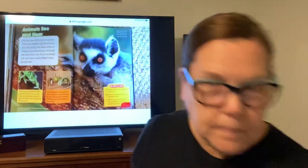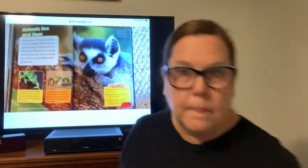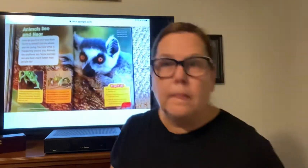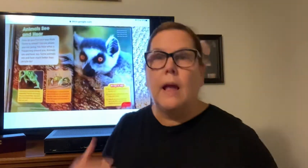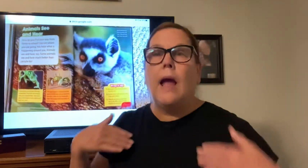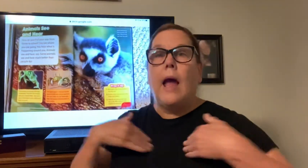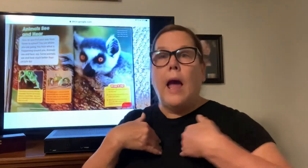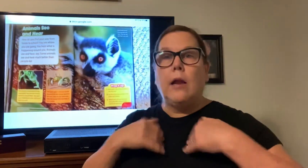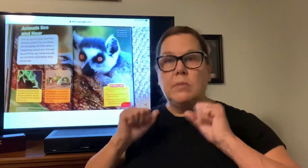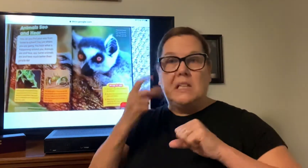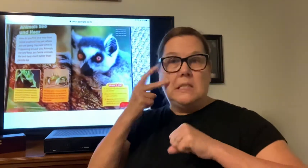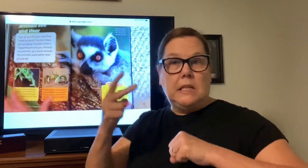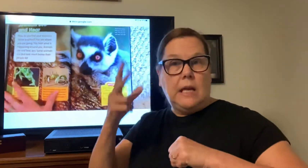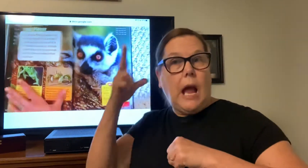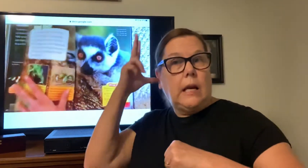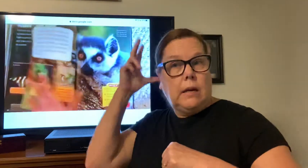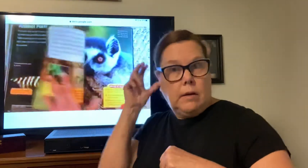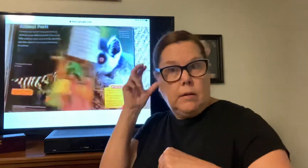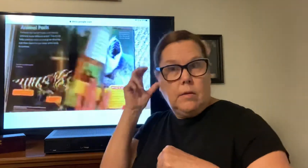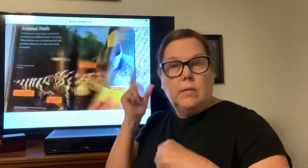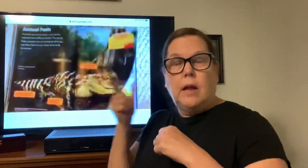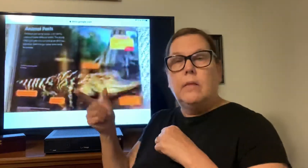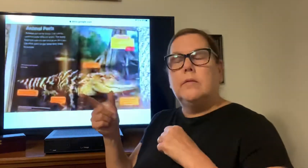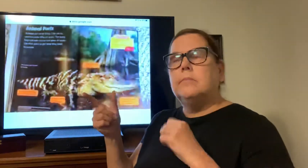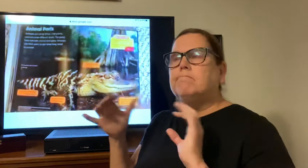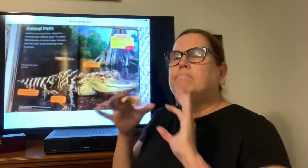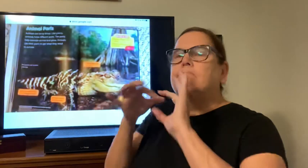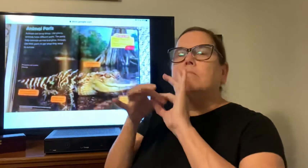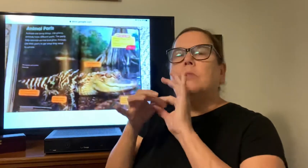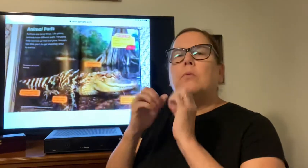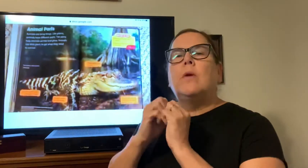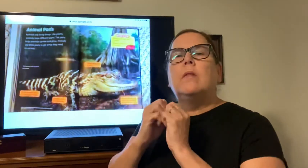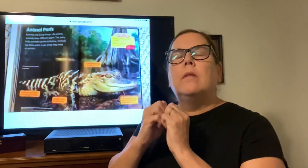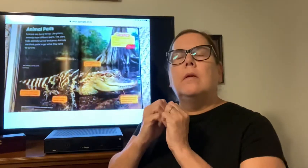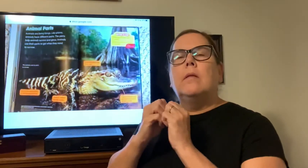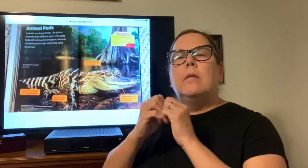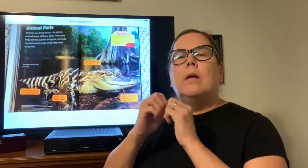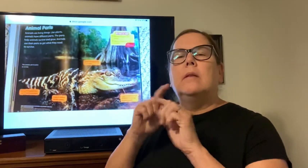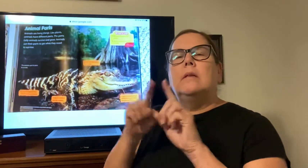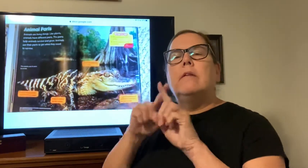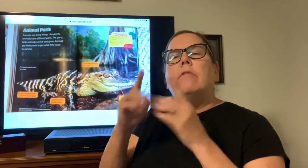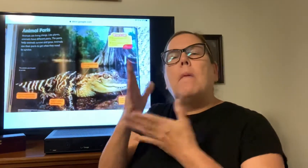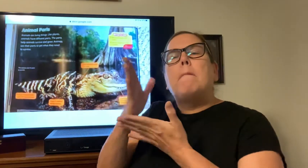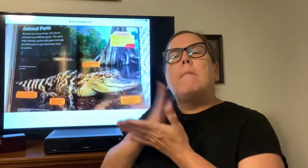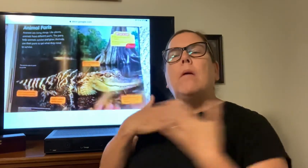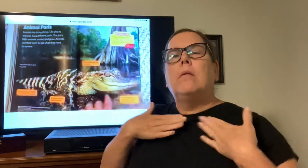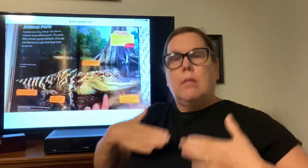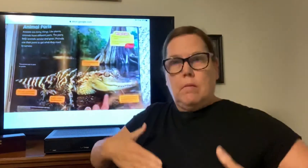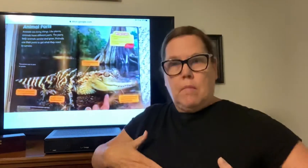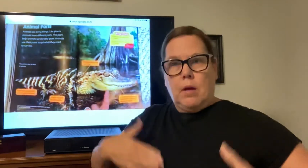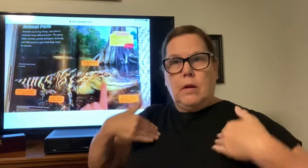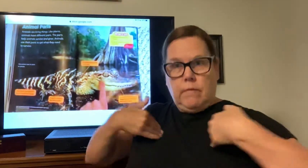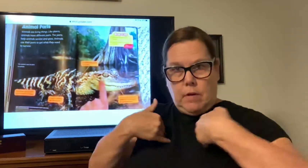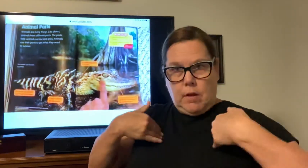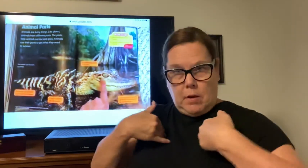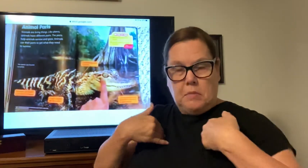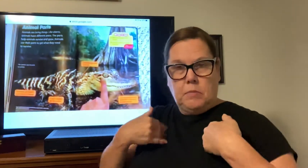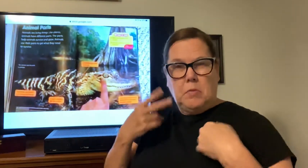see and hear. Well, this ties along with the body parts that we talked about yesterday. We looked closely at the caiman and we talked about